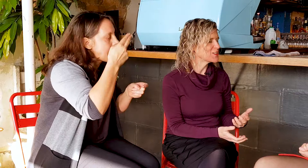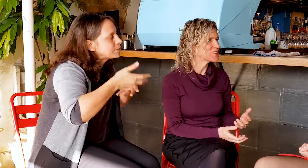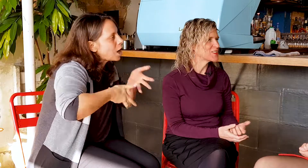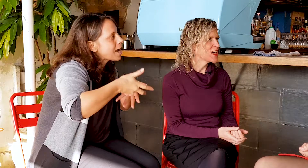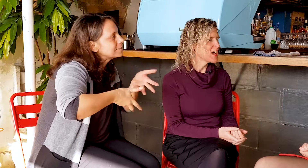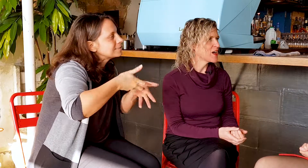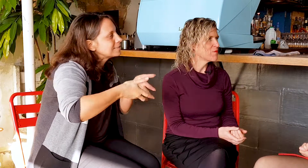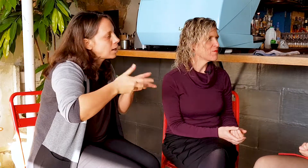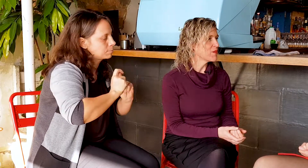because my